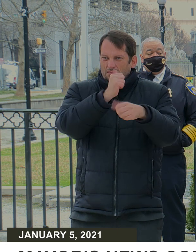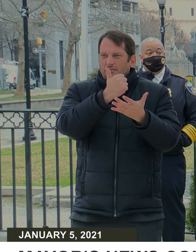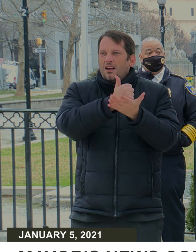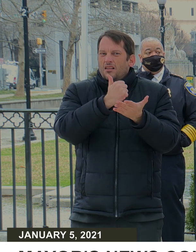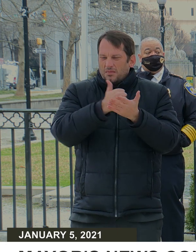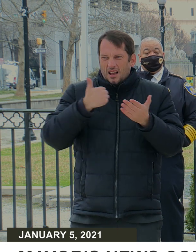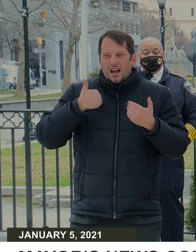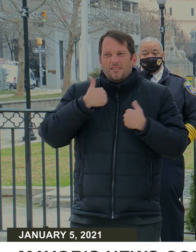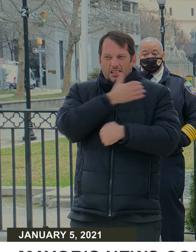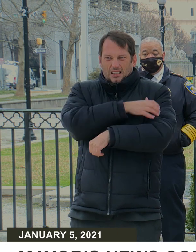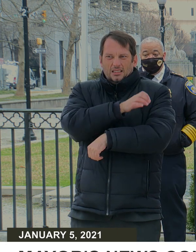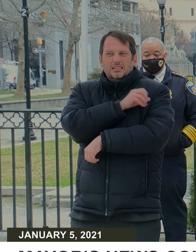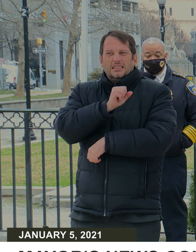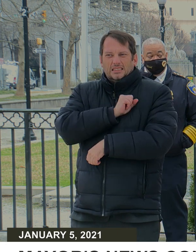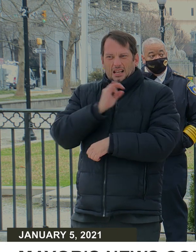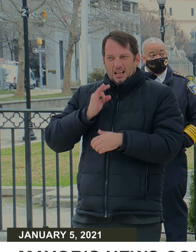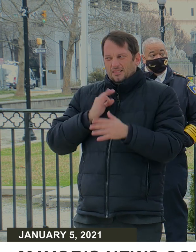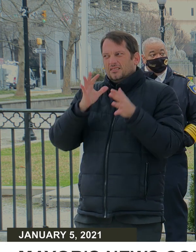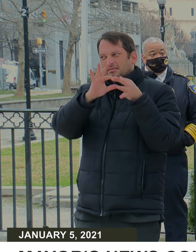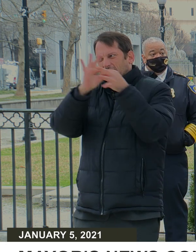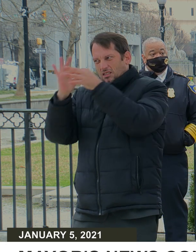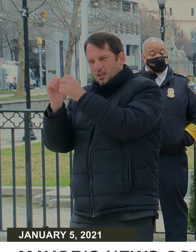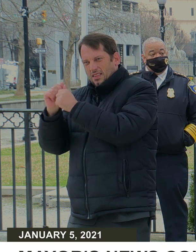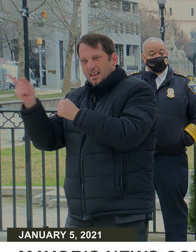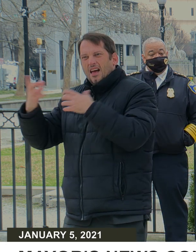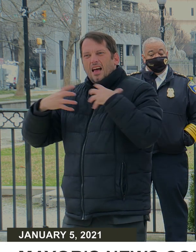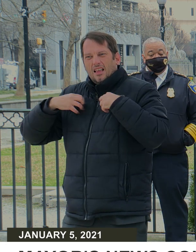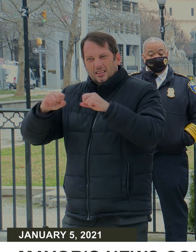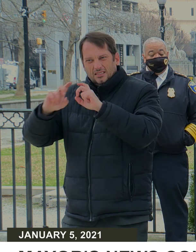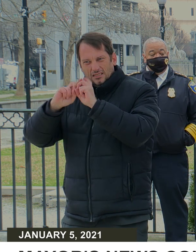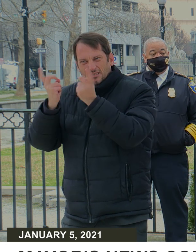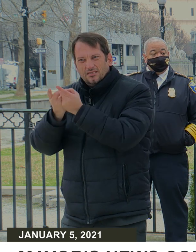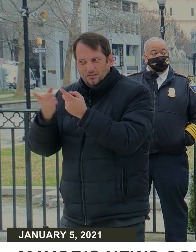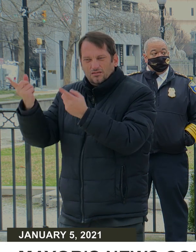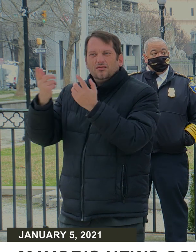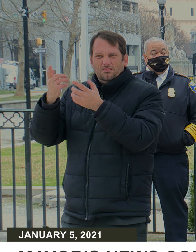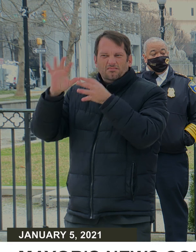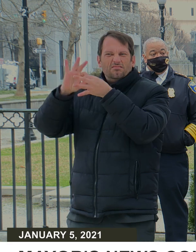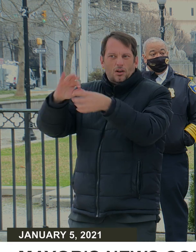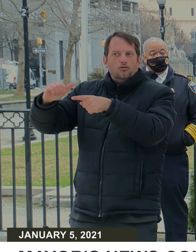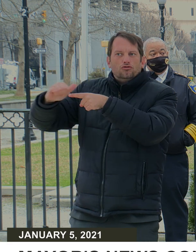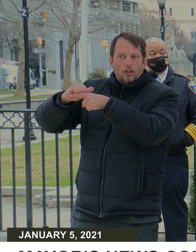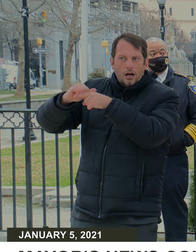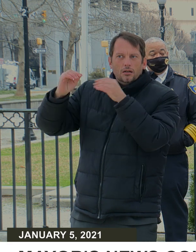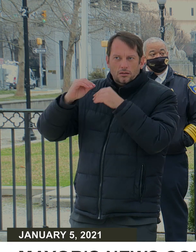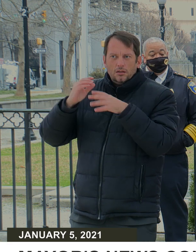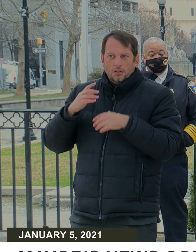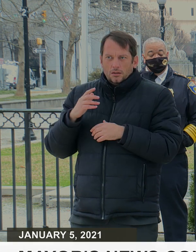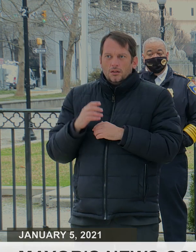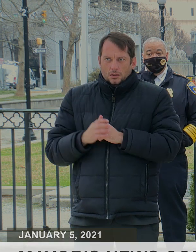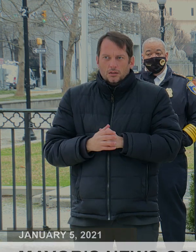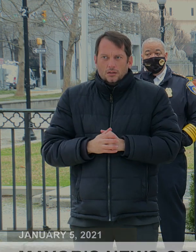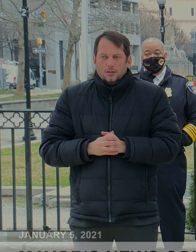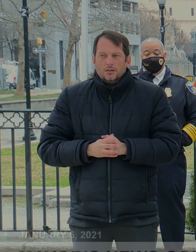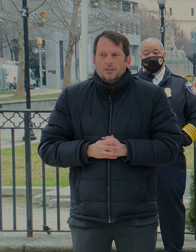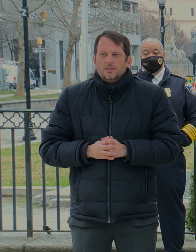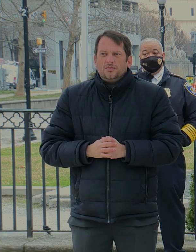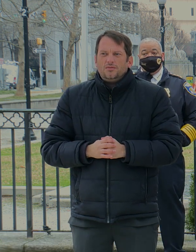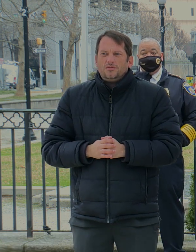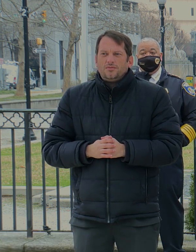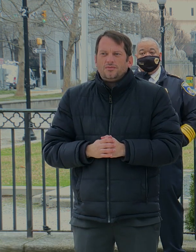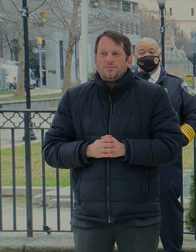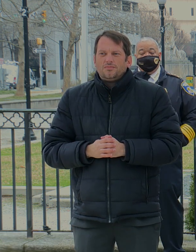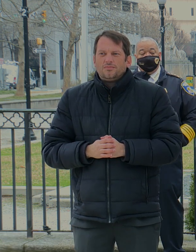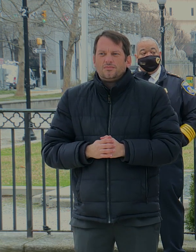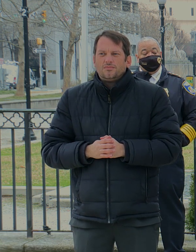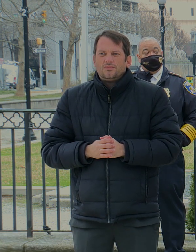department. I plan to get trained on administration as well, though I'm not sure when I'll have time. But yes, we're working on that. And again, Maryland Responds